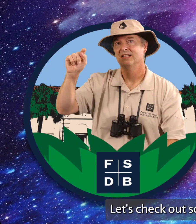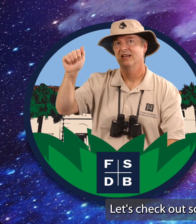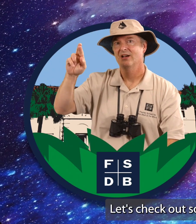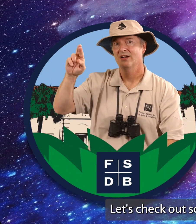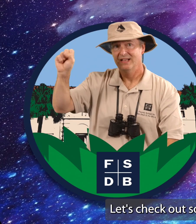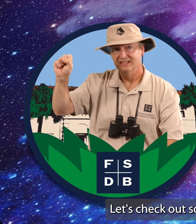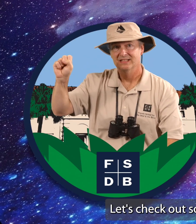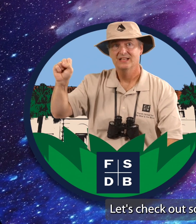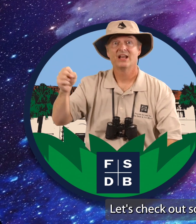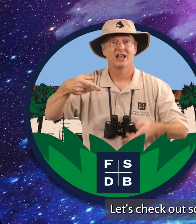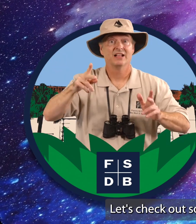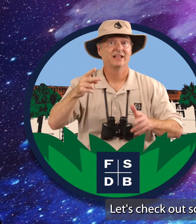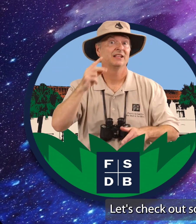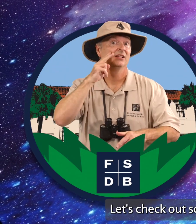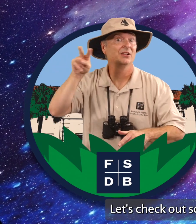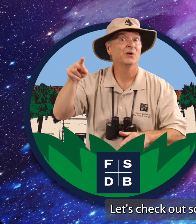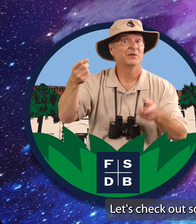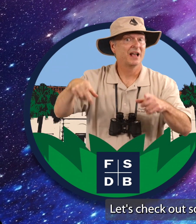Let's check out some of the highlights.